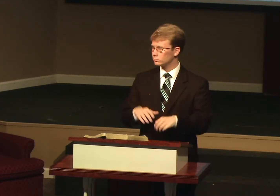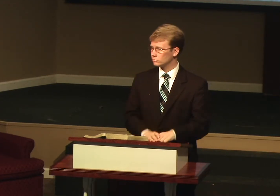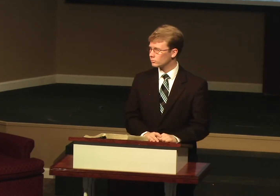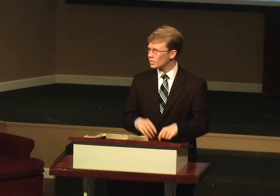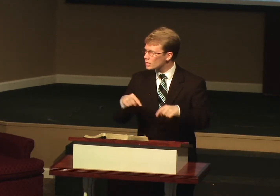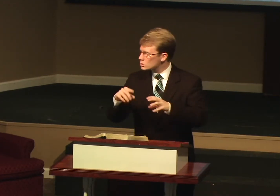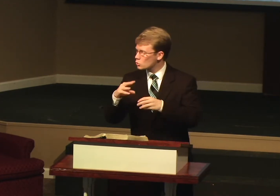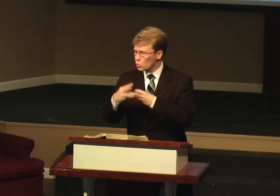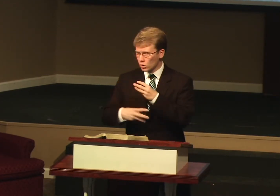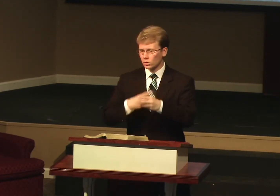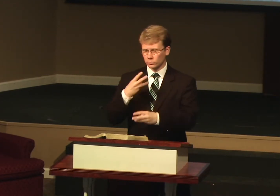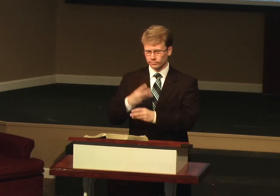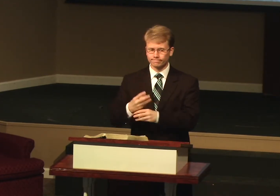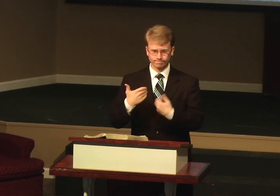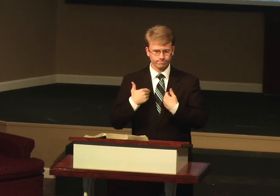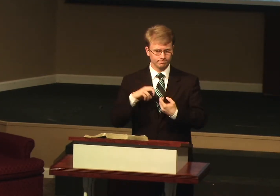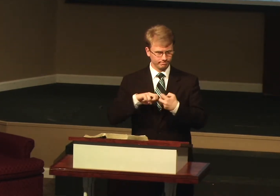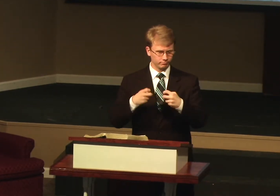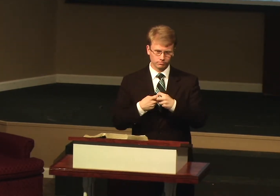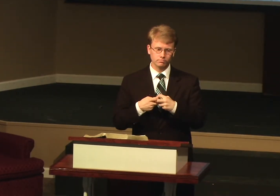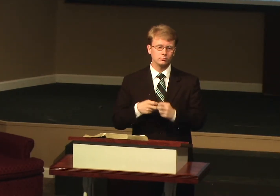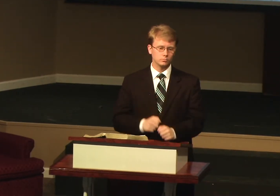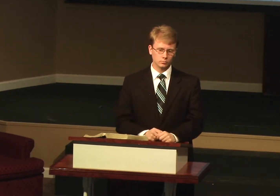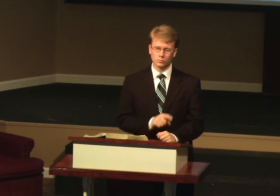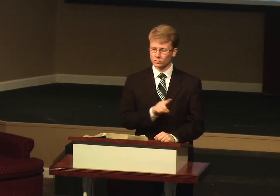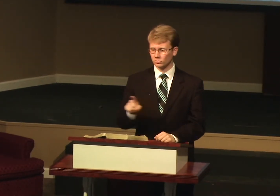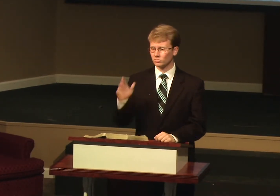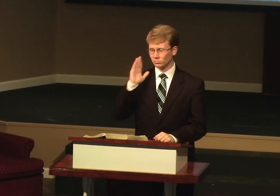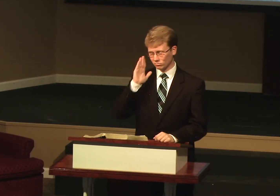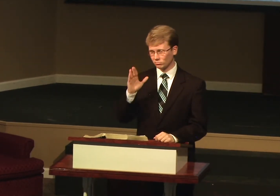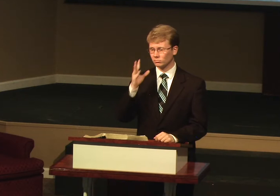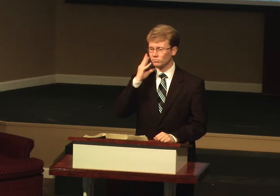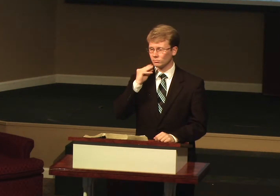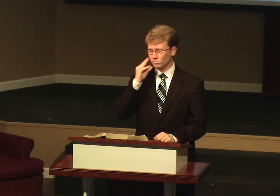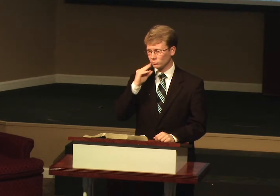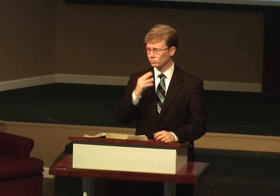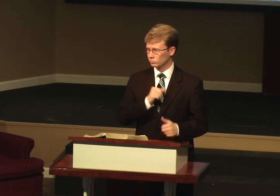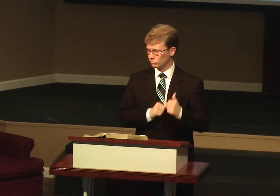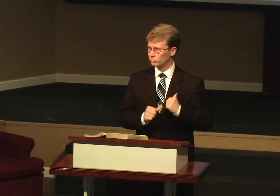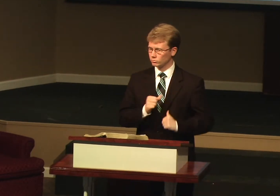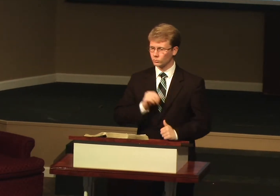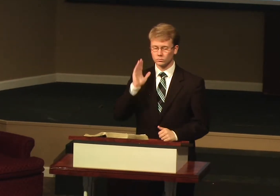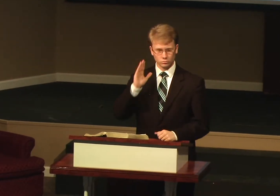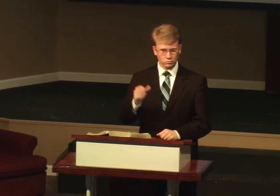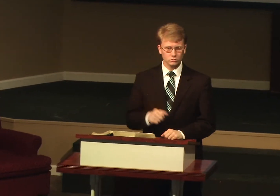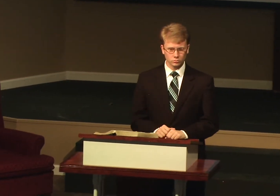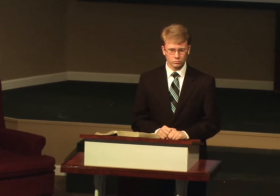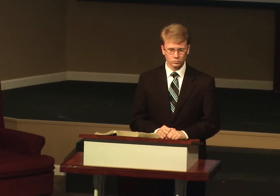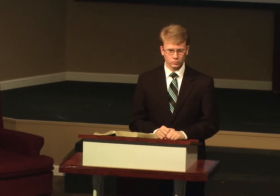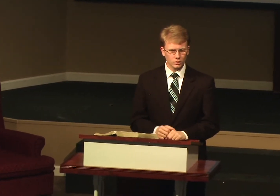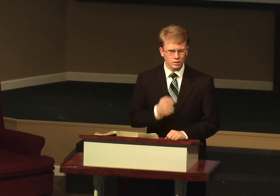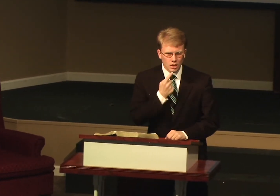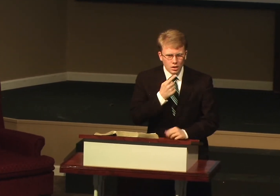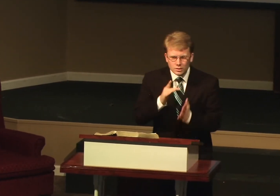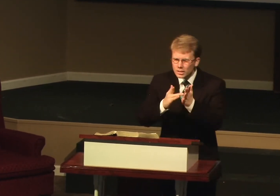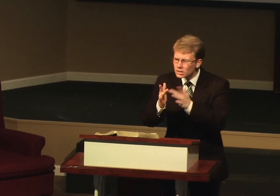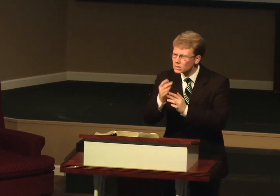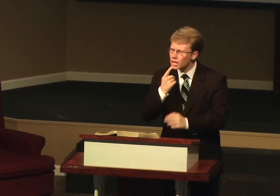No, the rain is still going to come. Our world today has problems. Some of you have experienced some of these